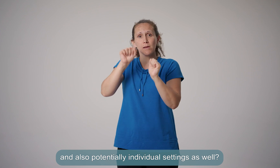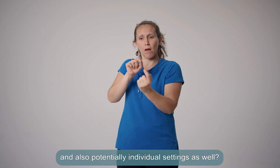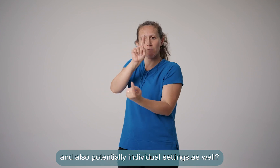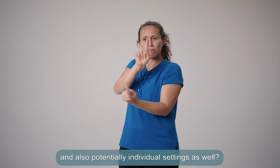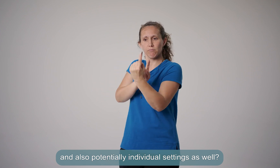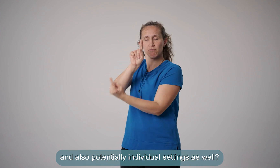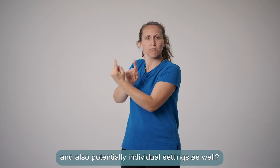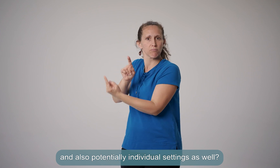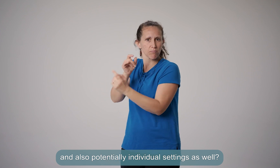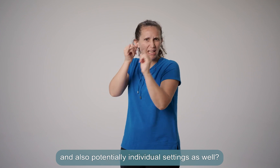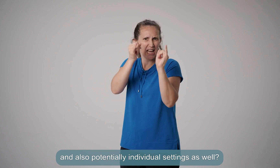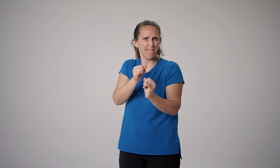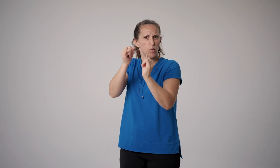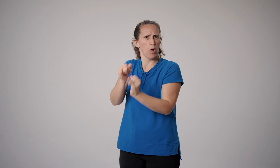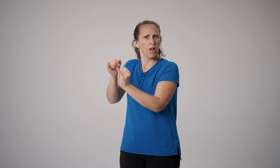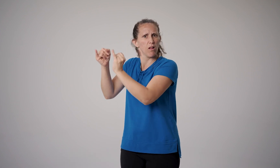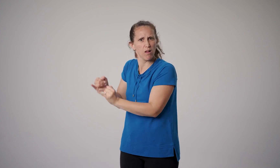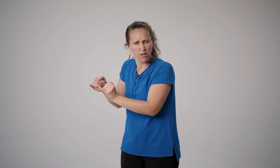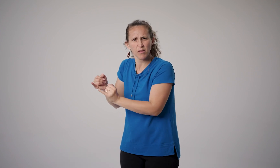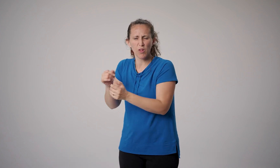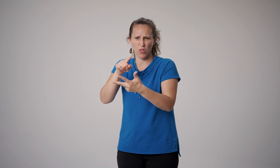individual settings as well?